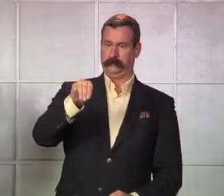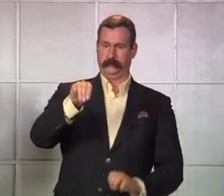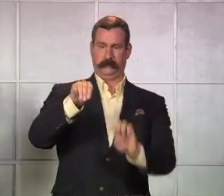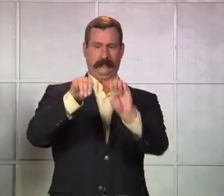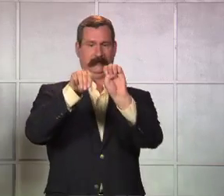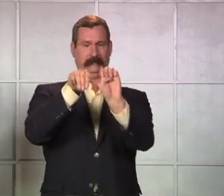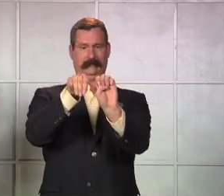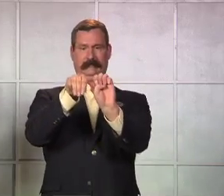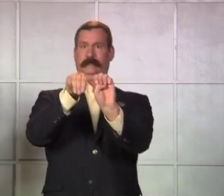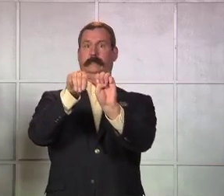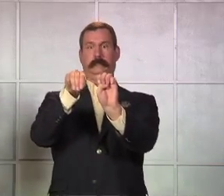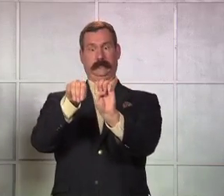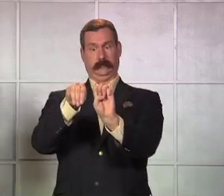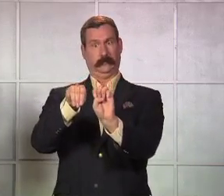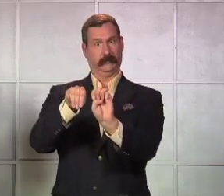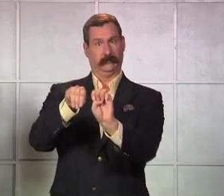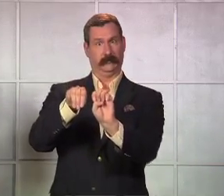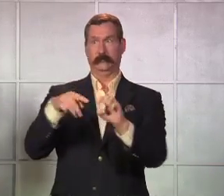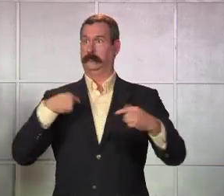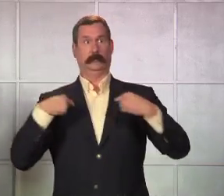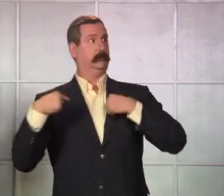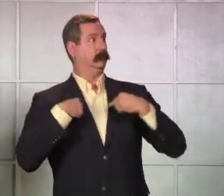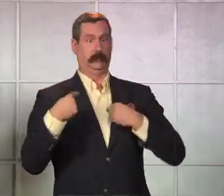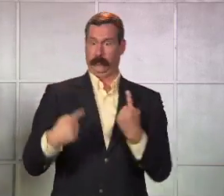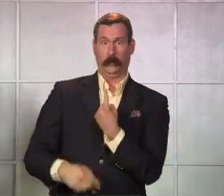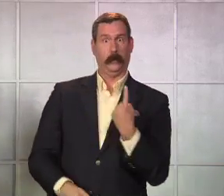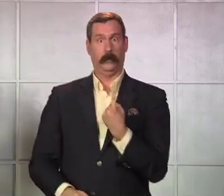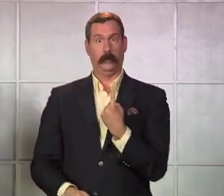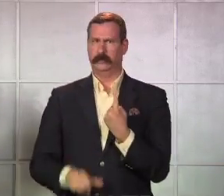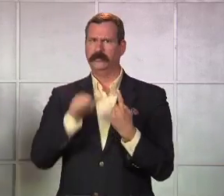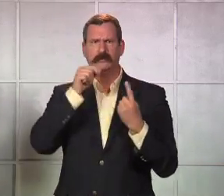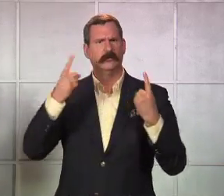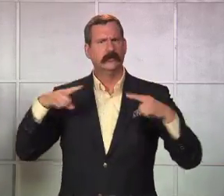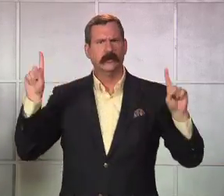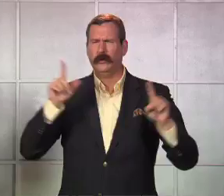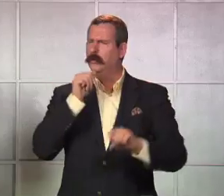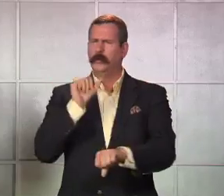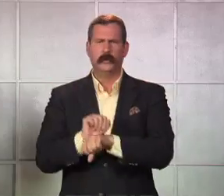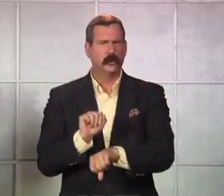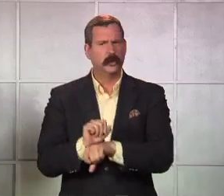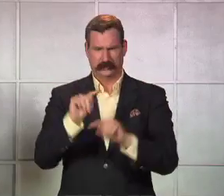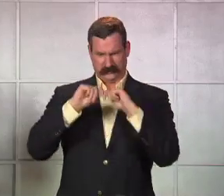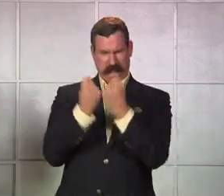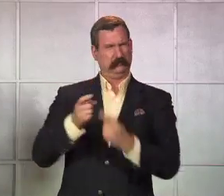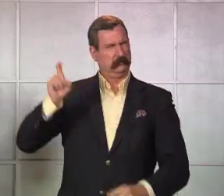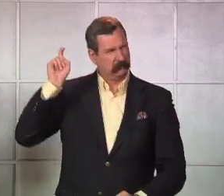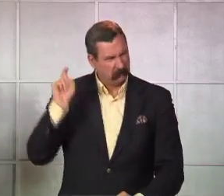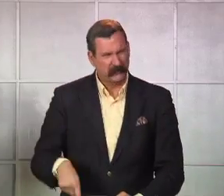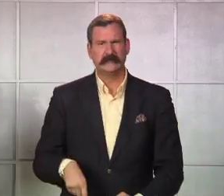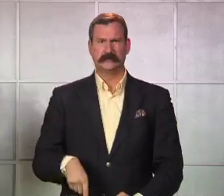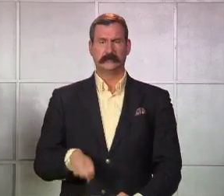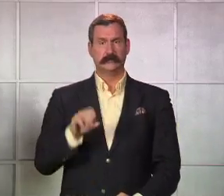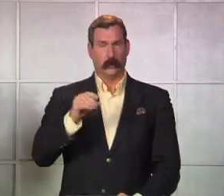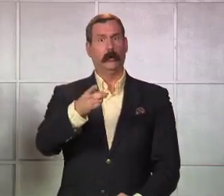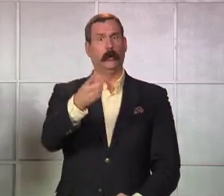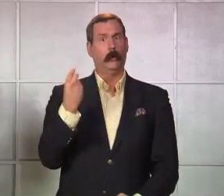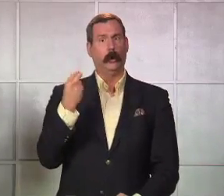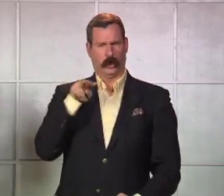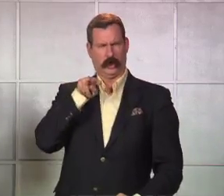That word is all about one person, me. Are you going to be successful and work together as a team if the focus is on